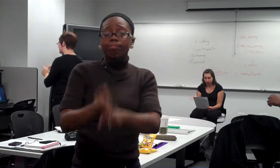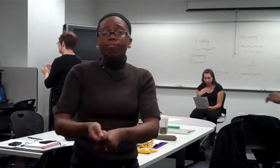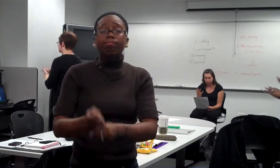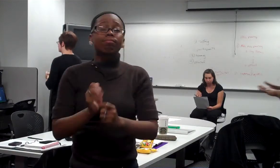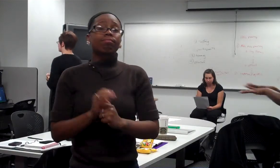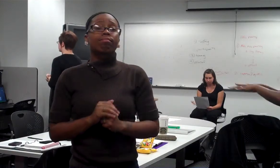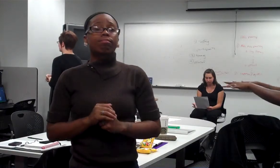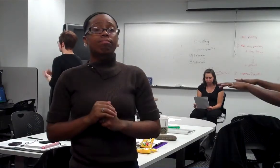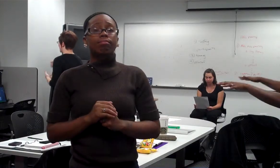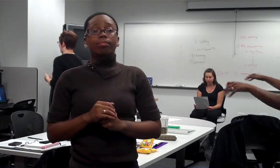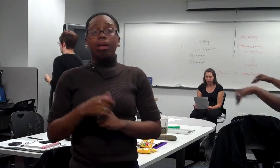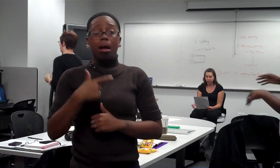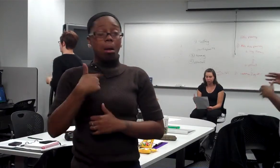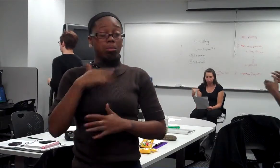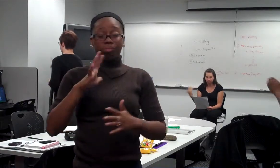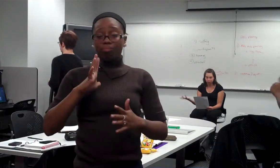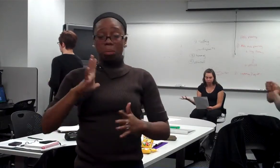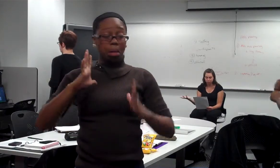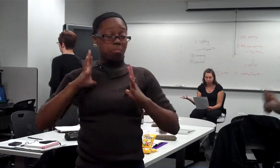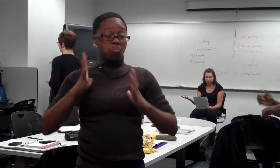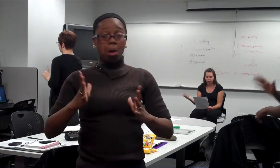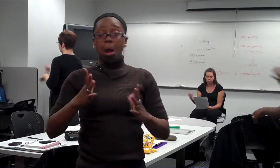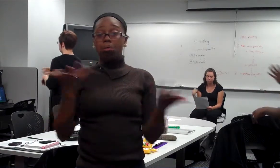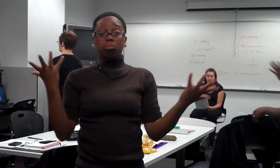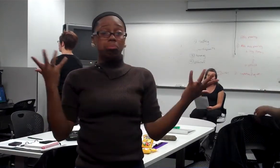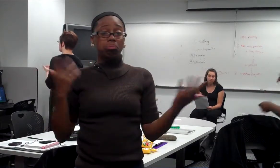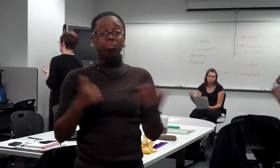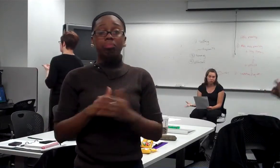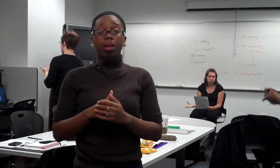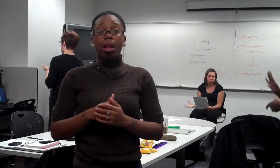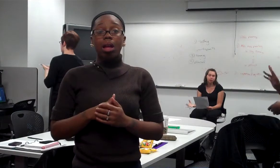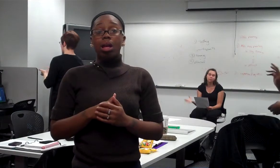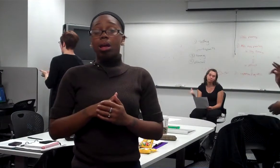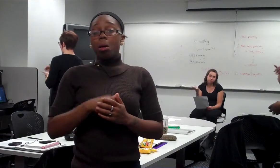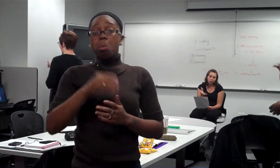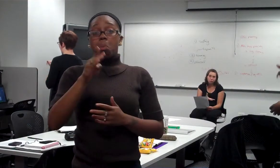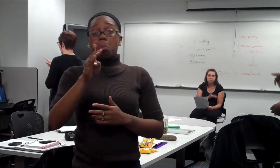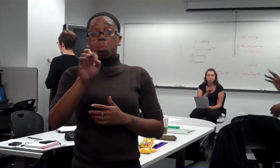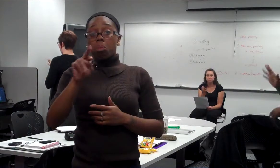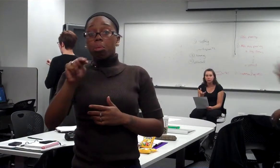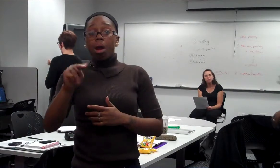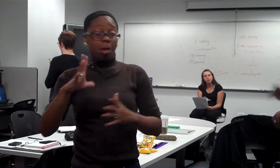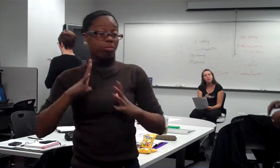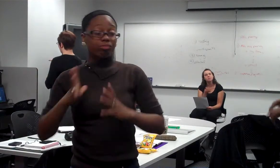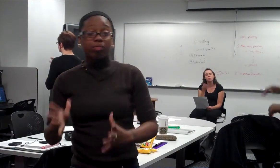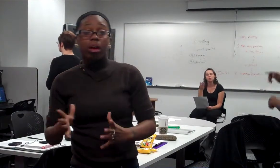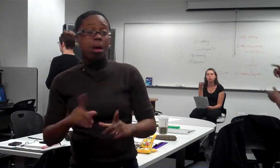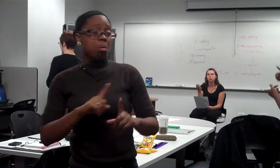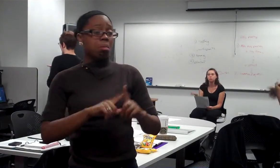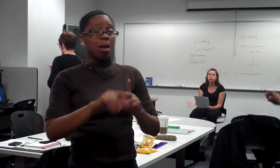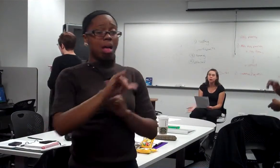I was totally fine with it. Brian was totally fine with it. Alan was like, you know, it's their main thing. It's how they make their